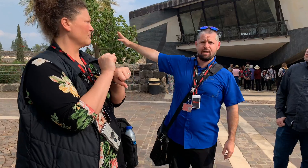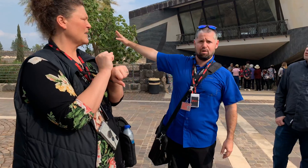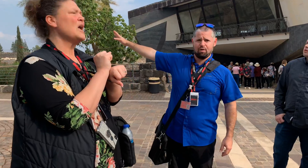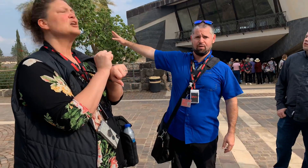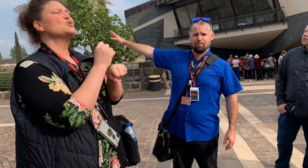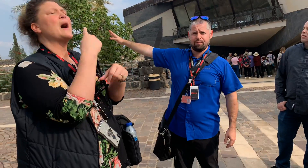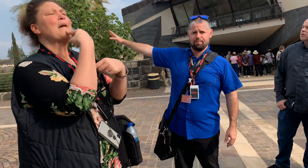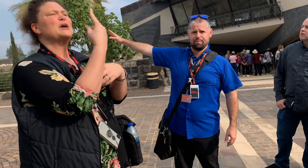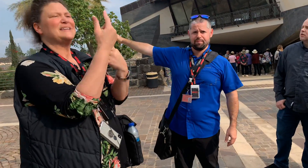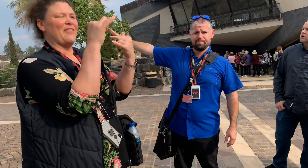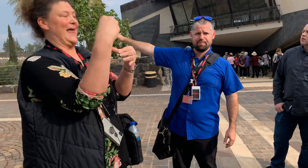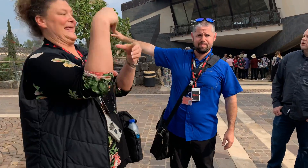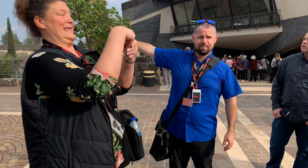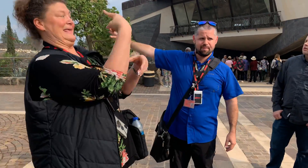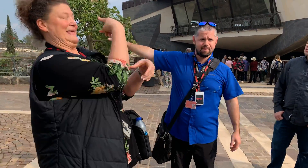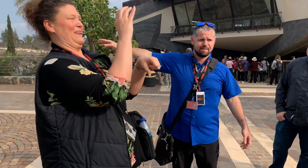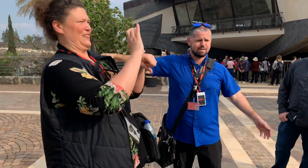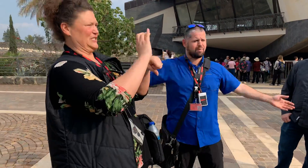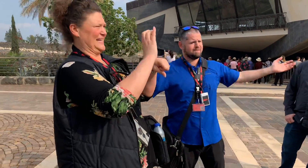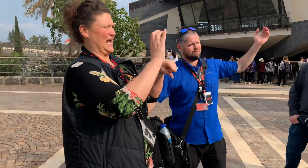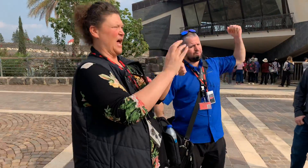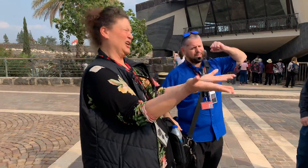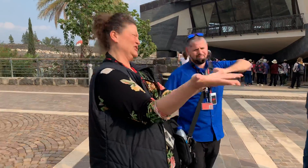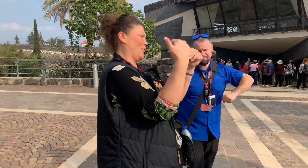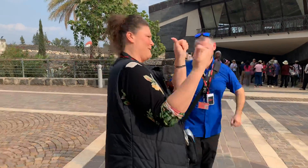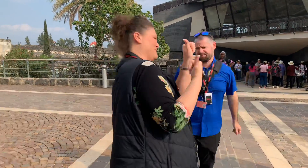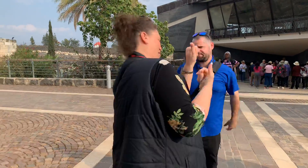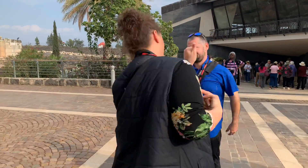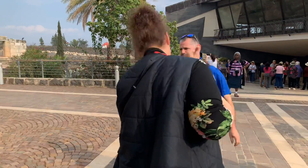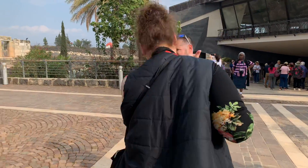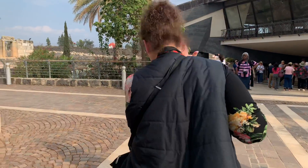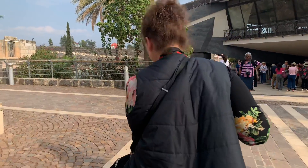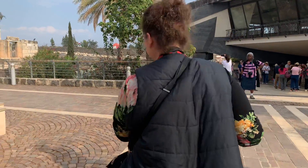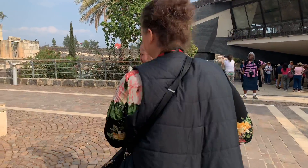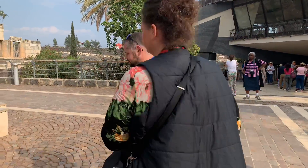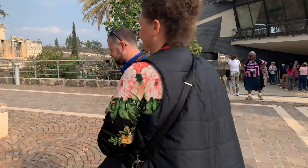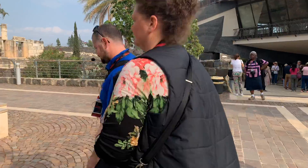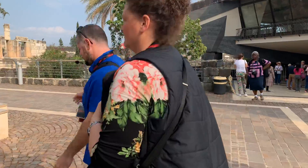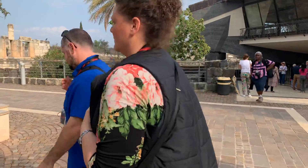in a synagogue. So please follow.